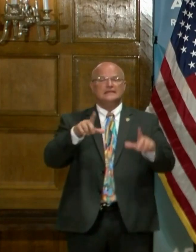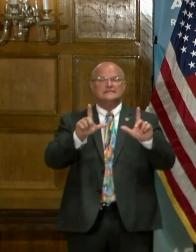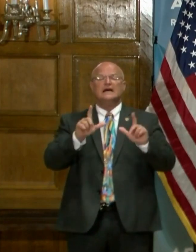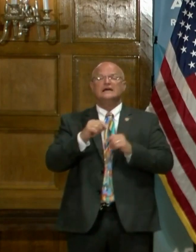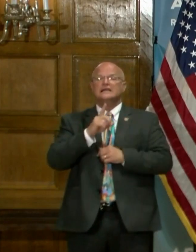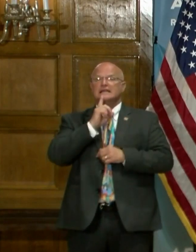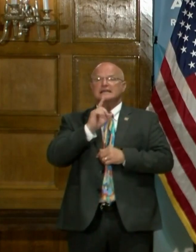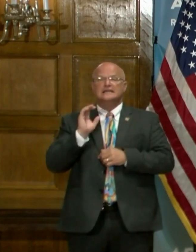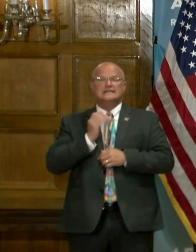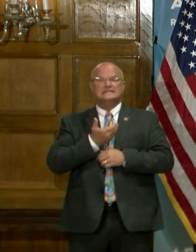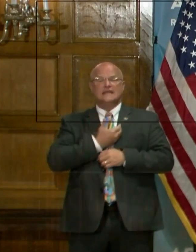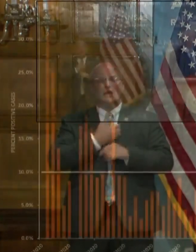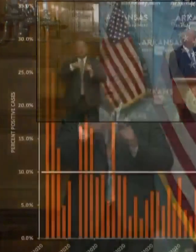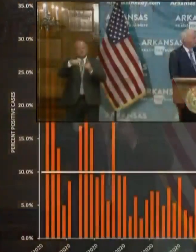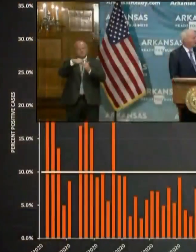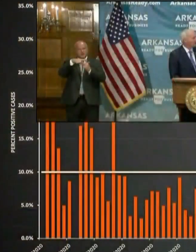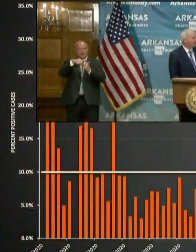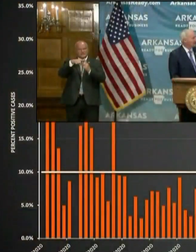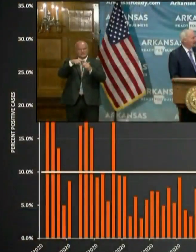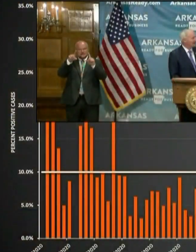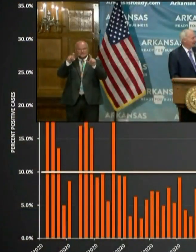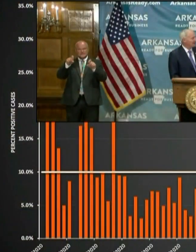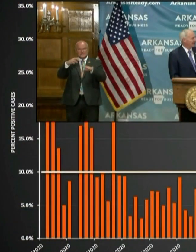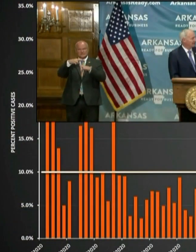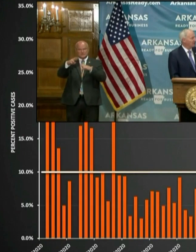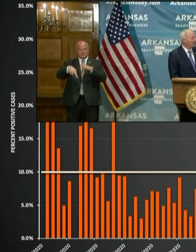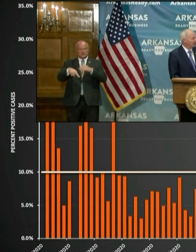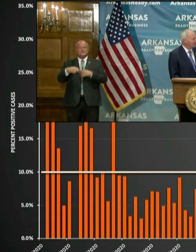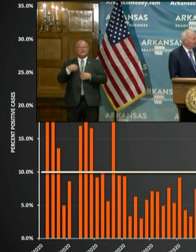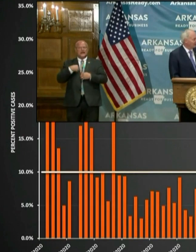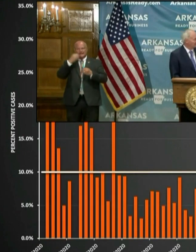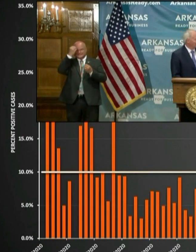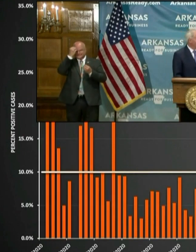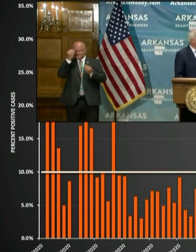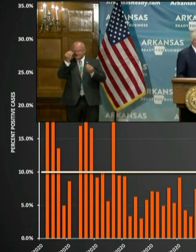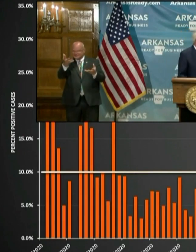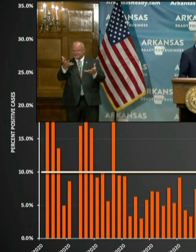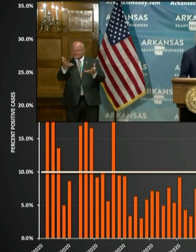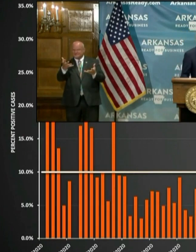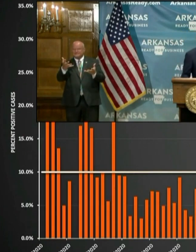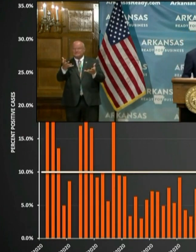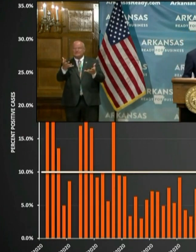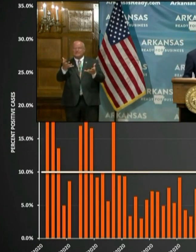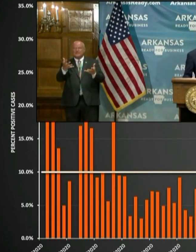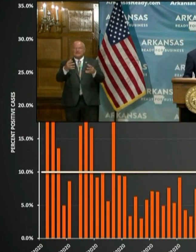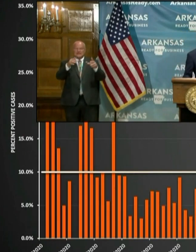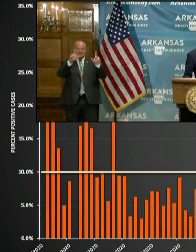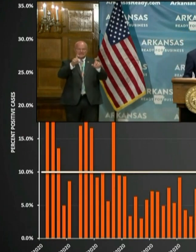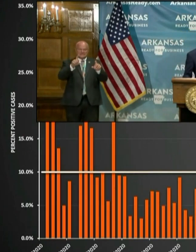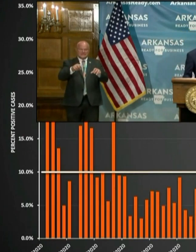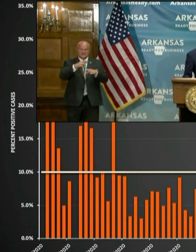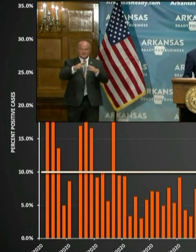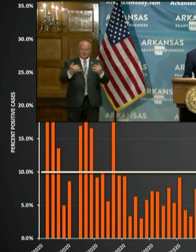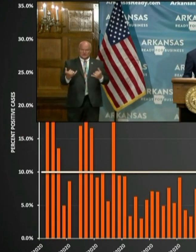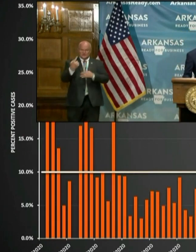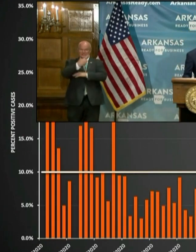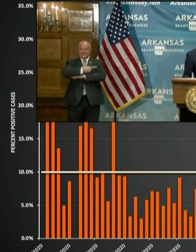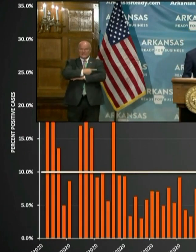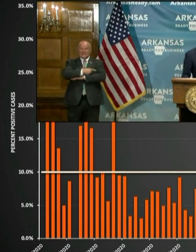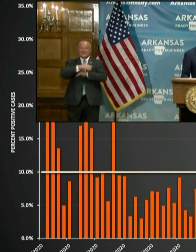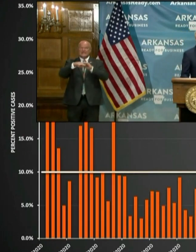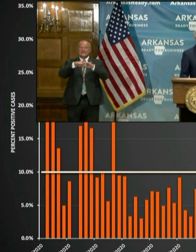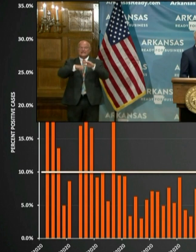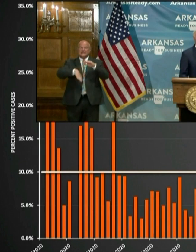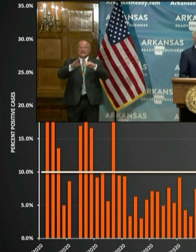goes into our positive test results. And as I've noted before, the test result for today is less